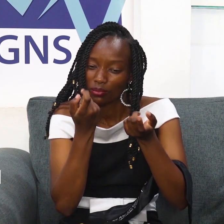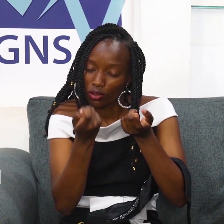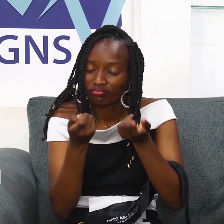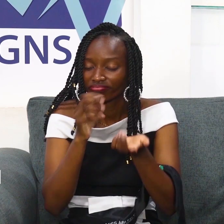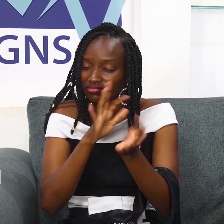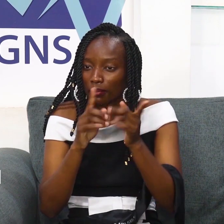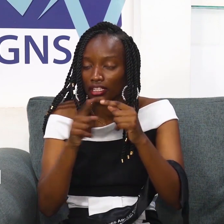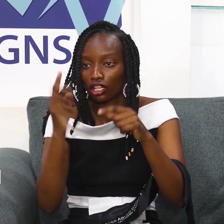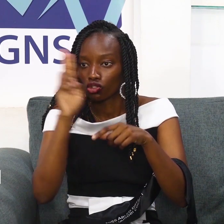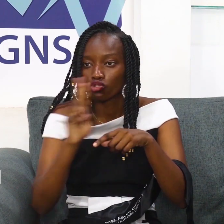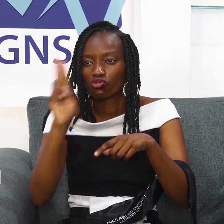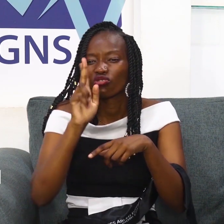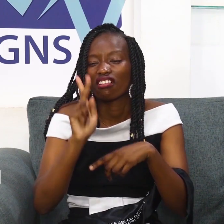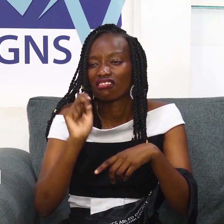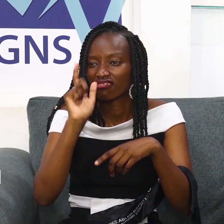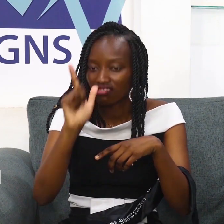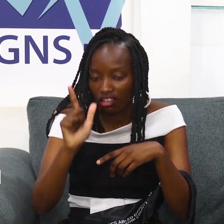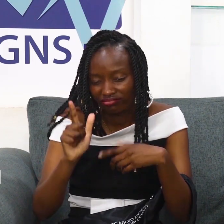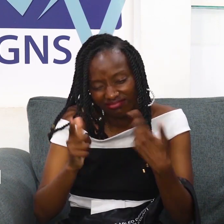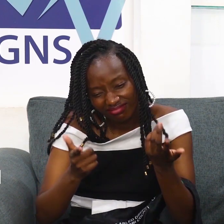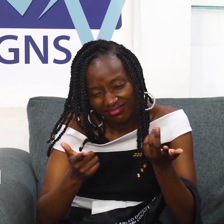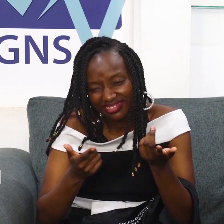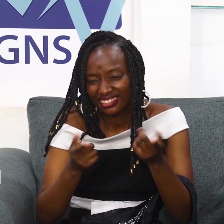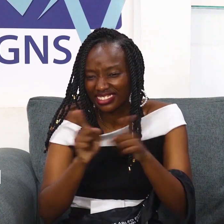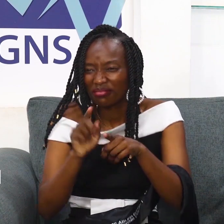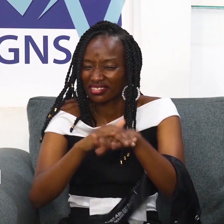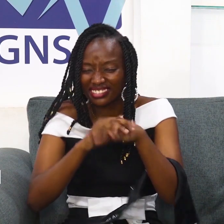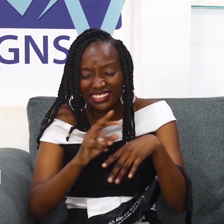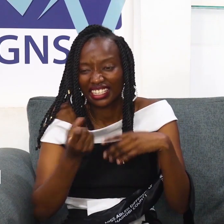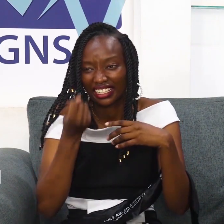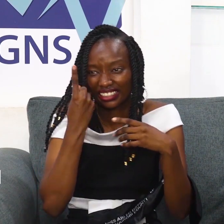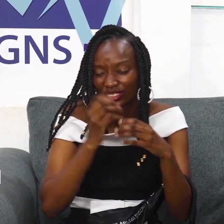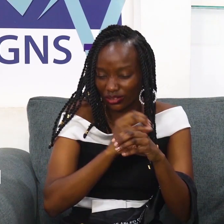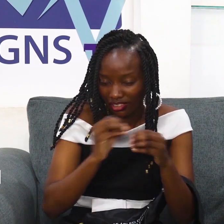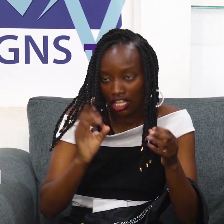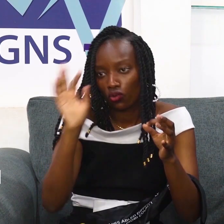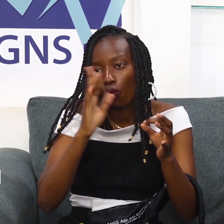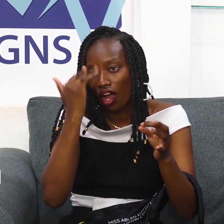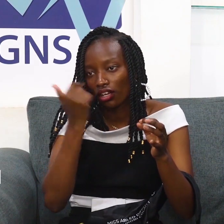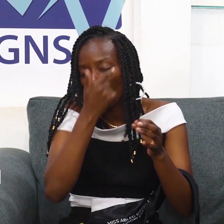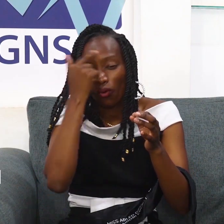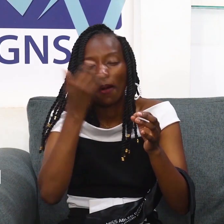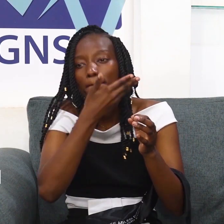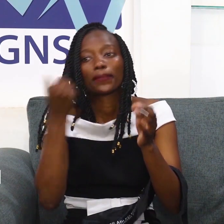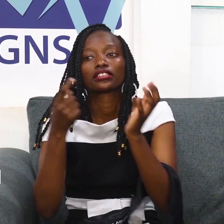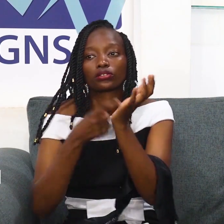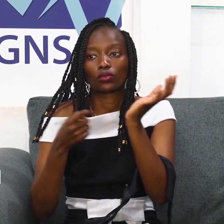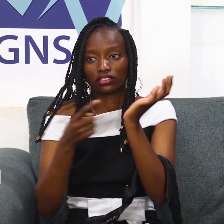to another school where I was able to learn some level of KSL. It was quite hard for me to